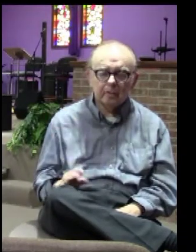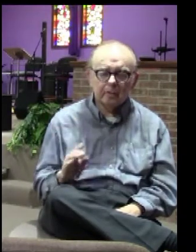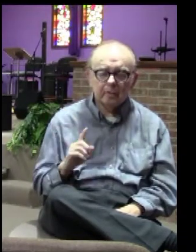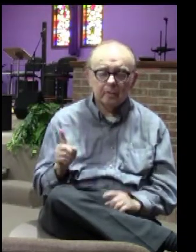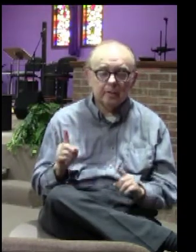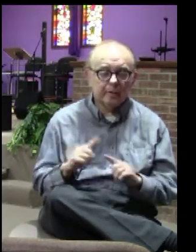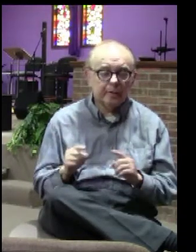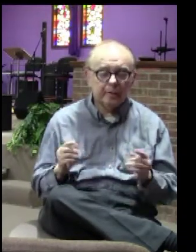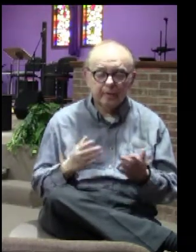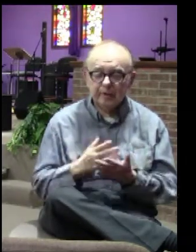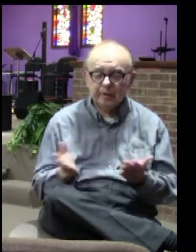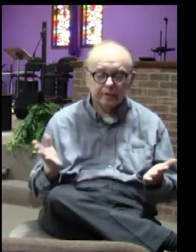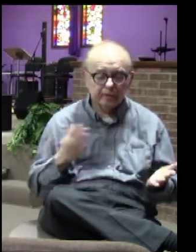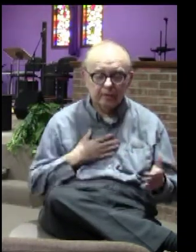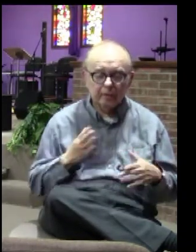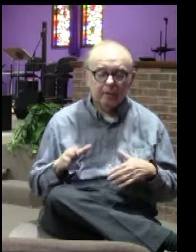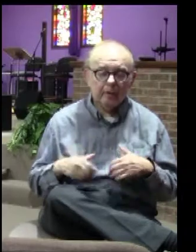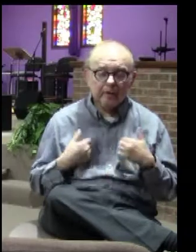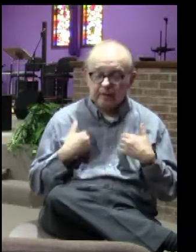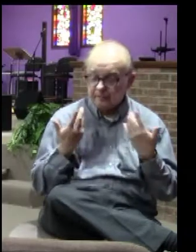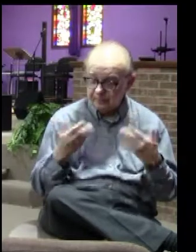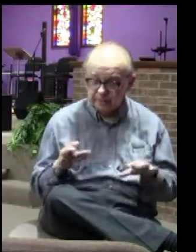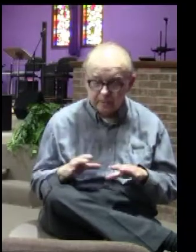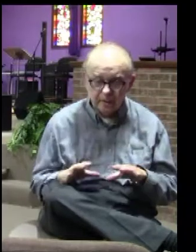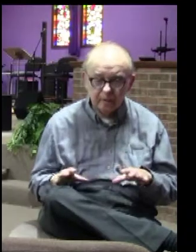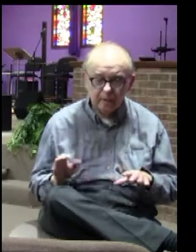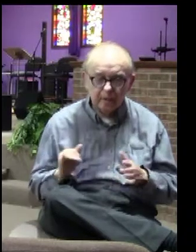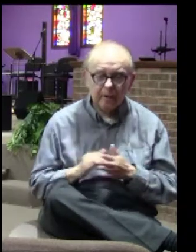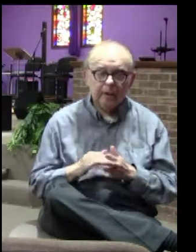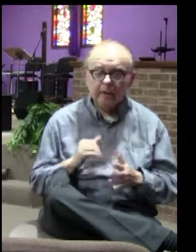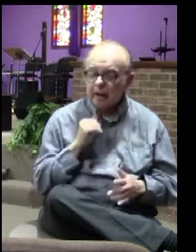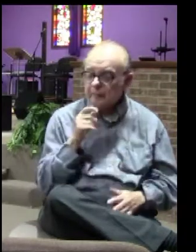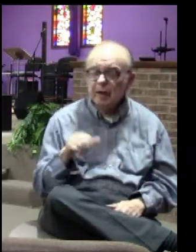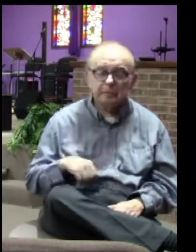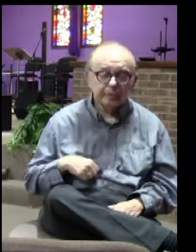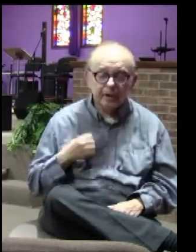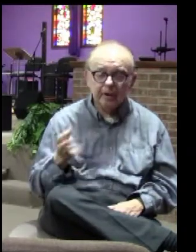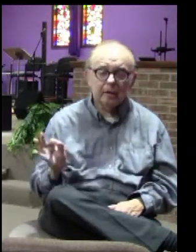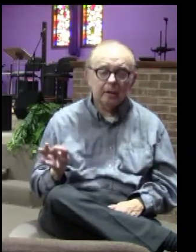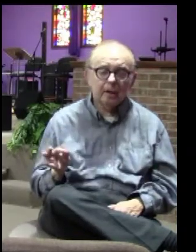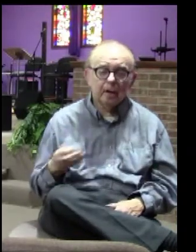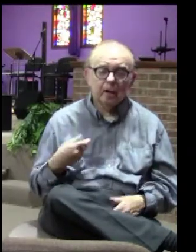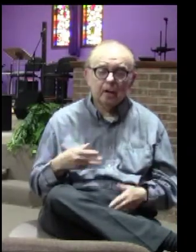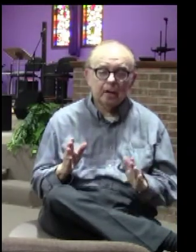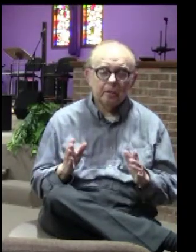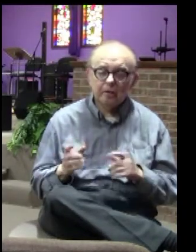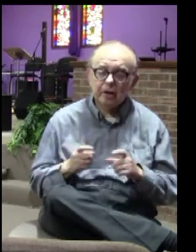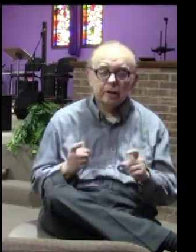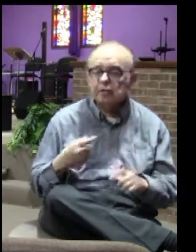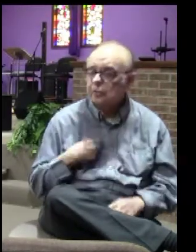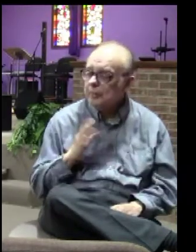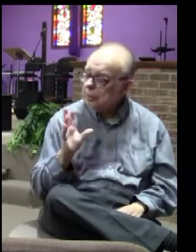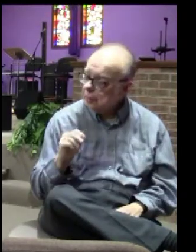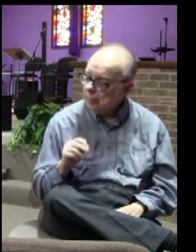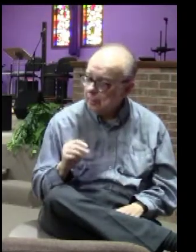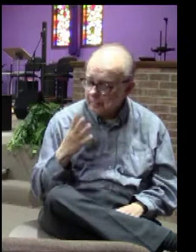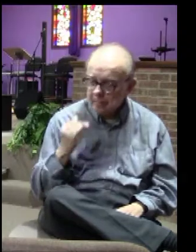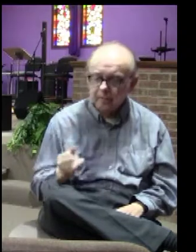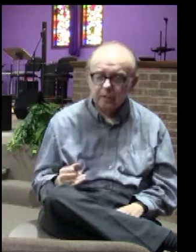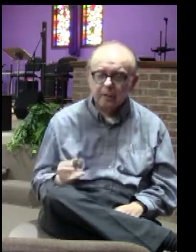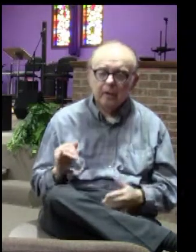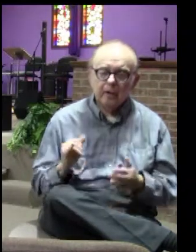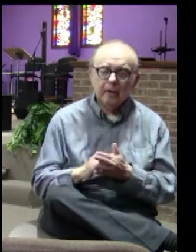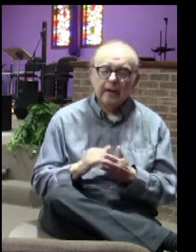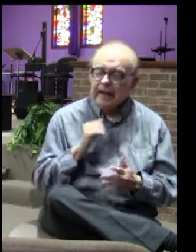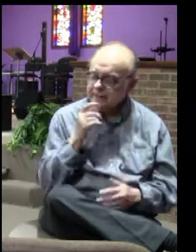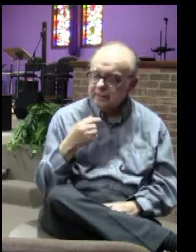There's a lot of things in my life that I've done that I'm not proud of, but I don't let it rule me because